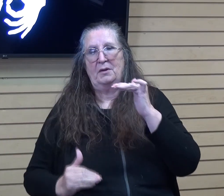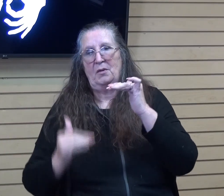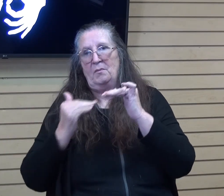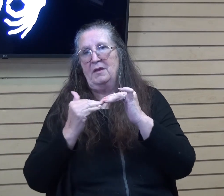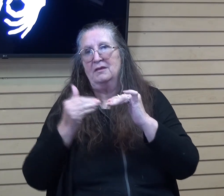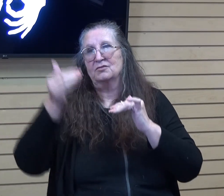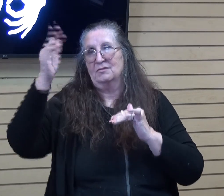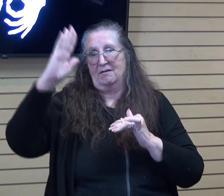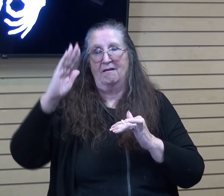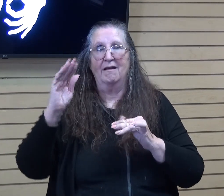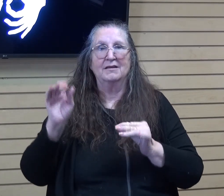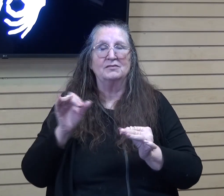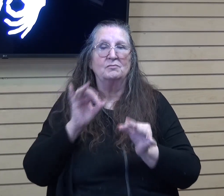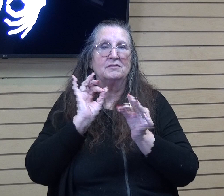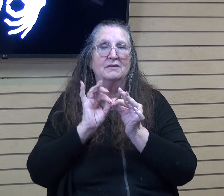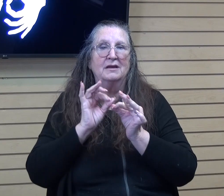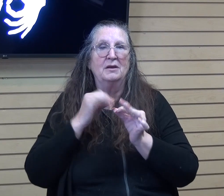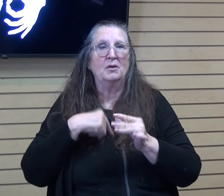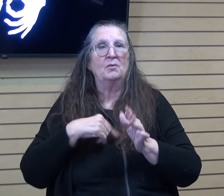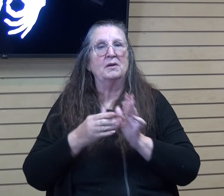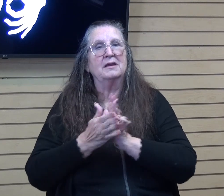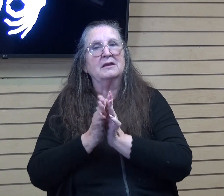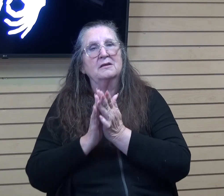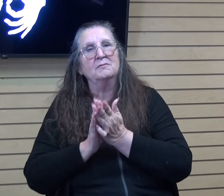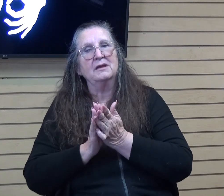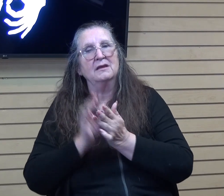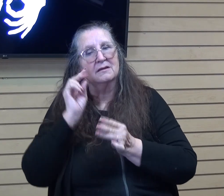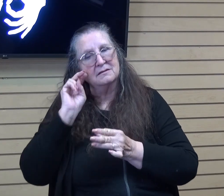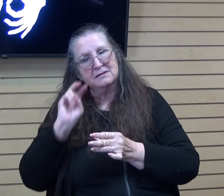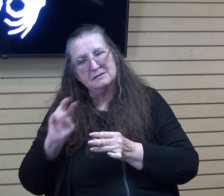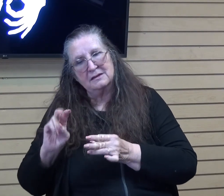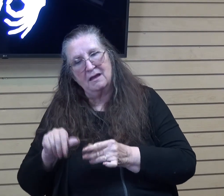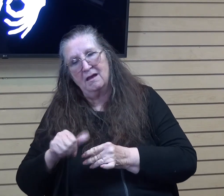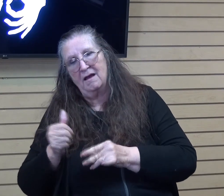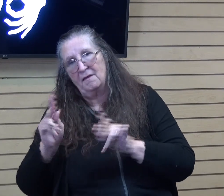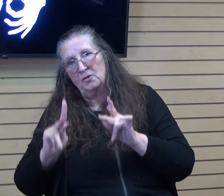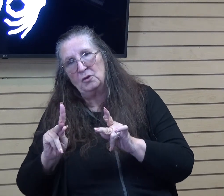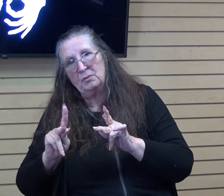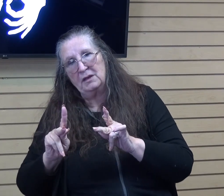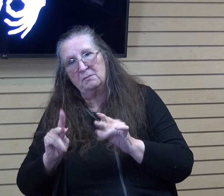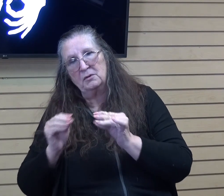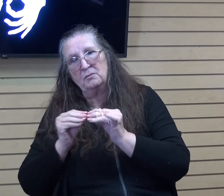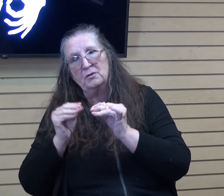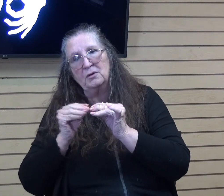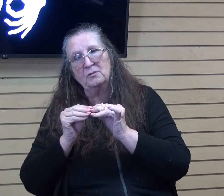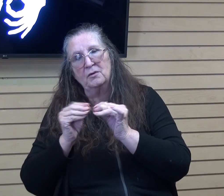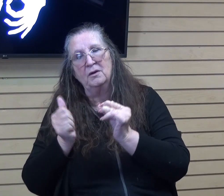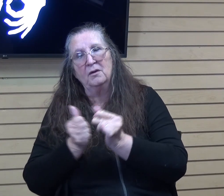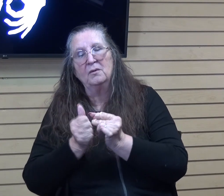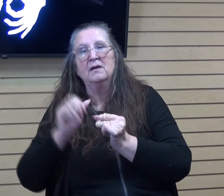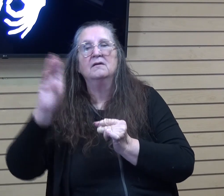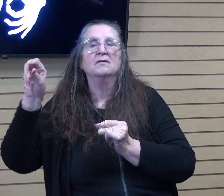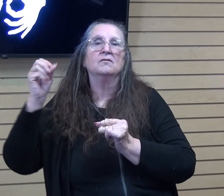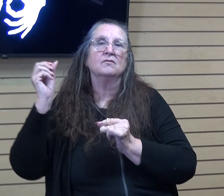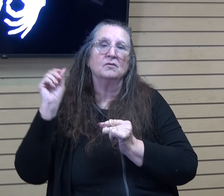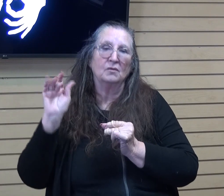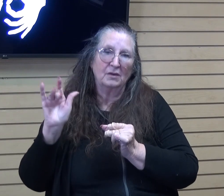perfection, we can begin to view others more and more in the view of grace and of extending grace to